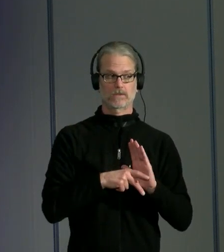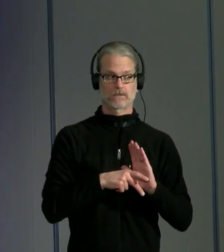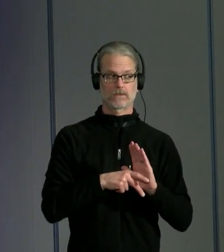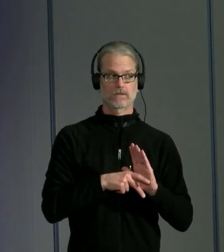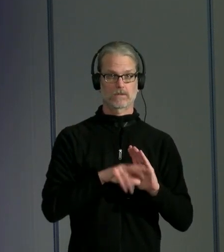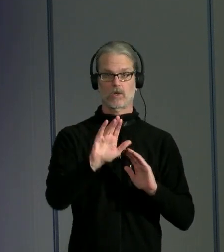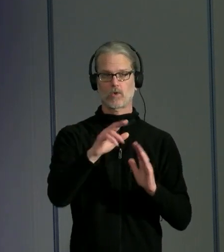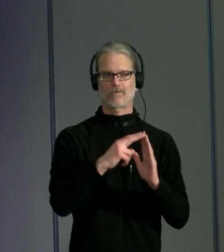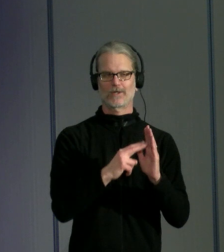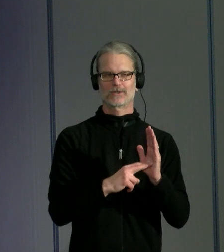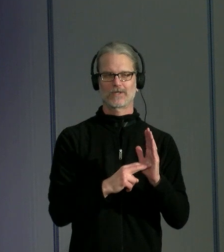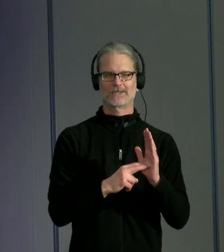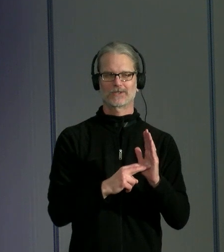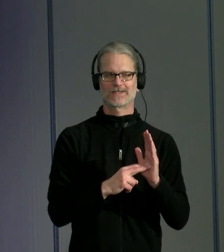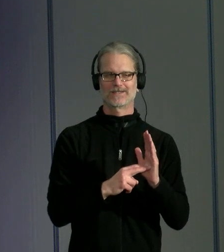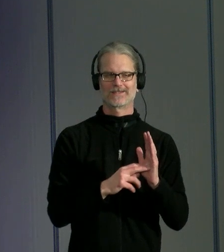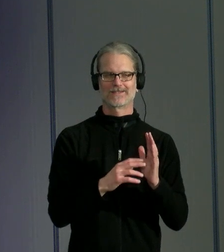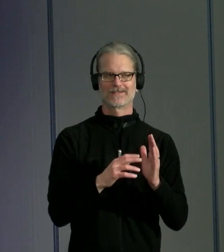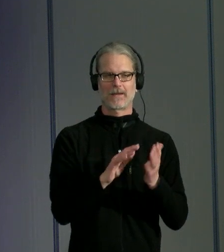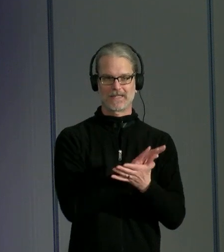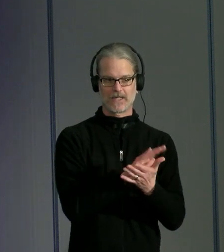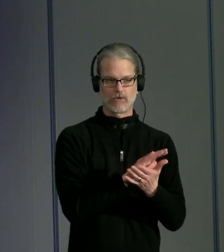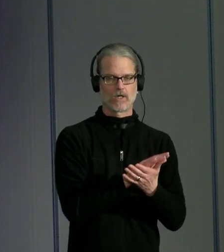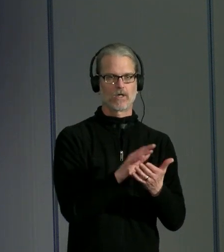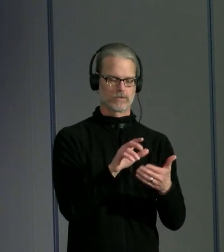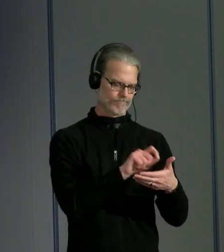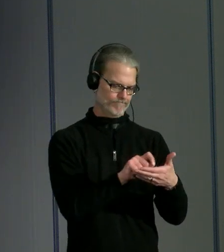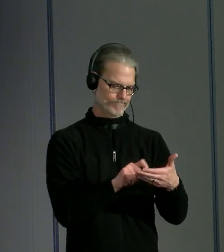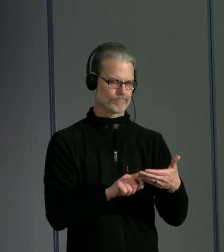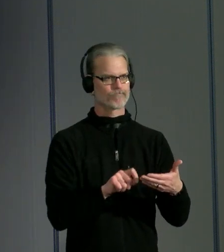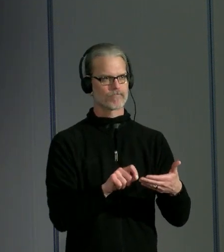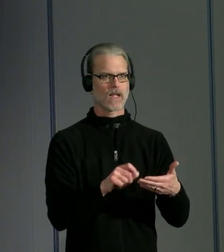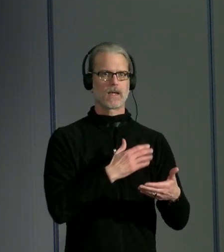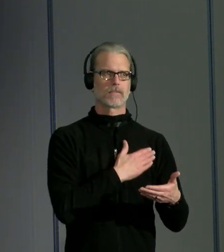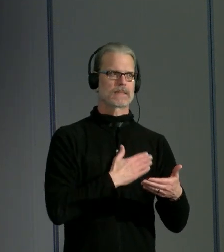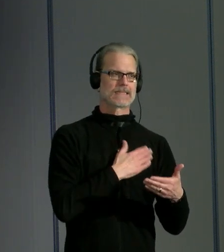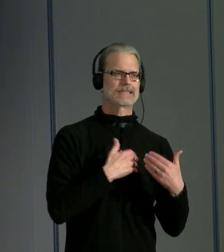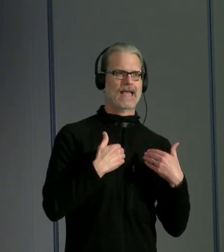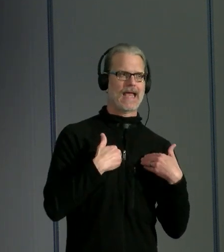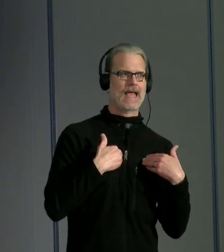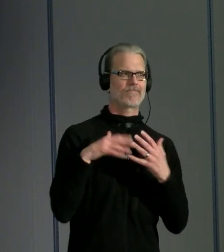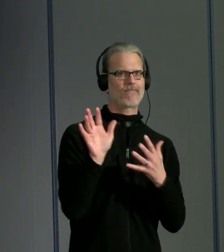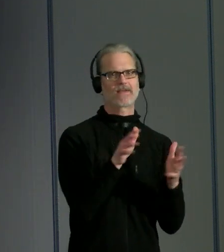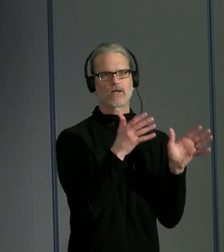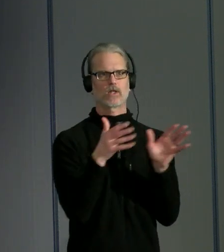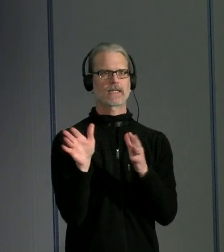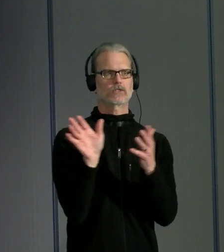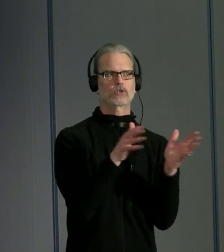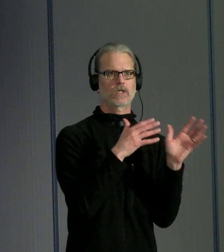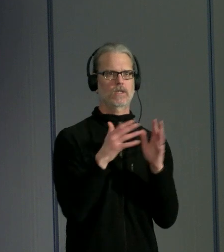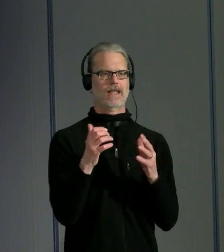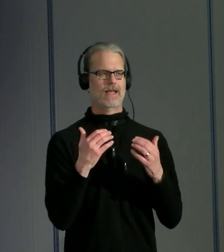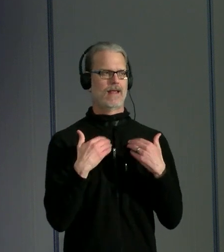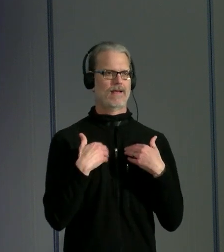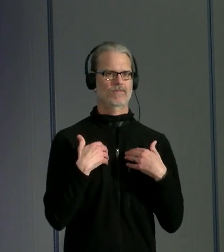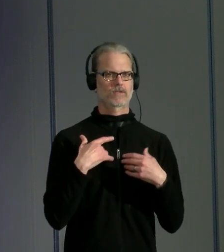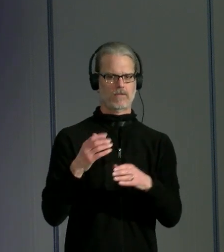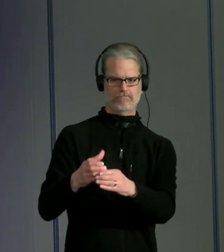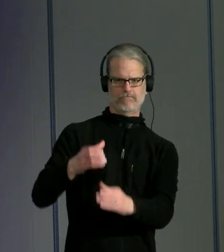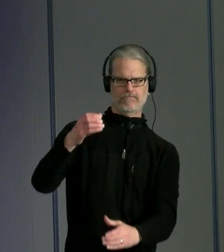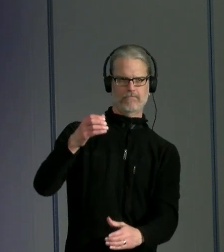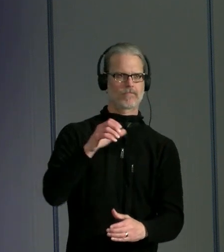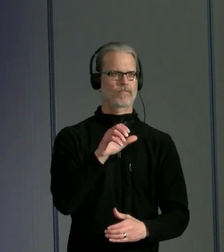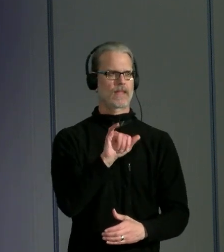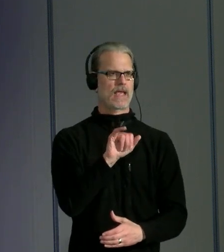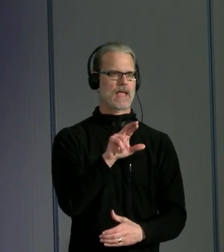registration materials, and maintain ventilation, and possibly consider some air purifiers. Next, we have a